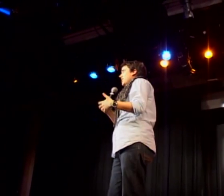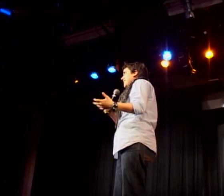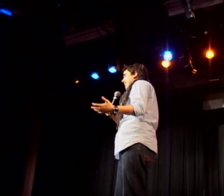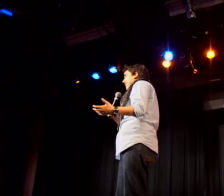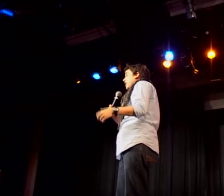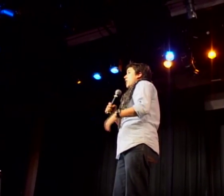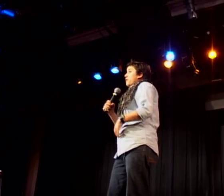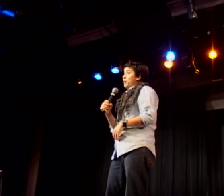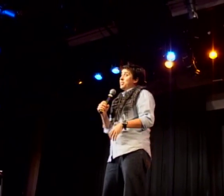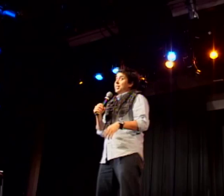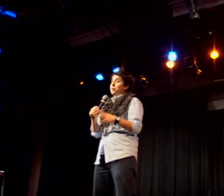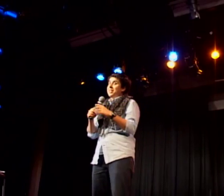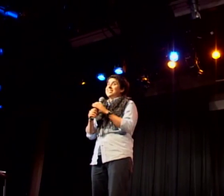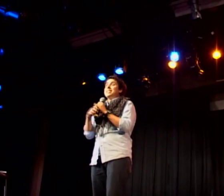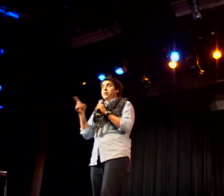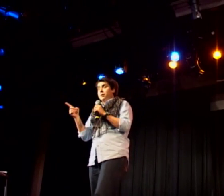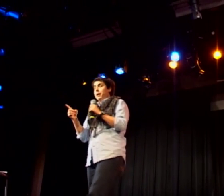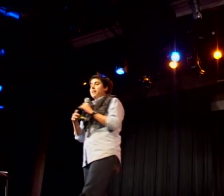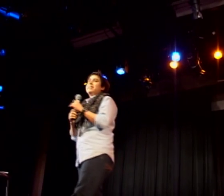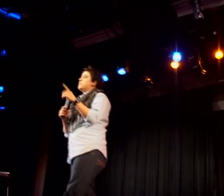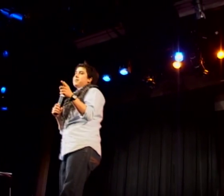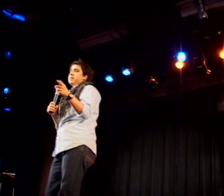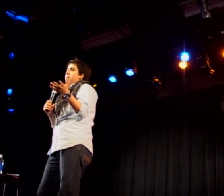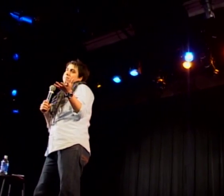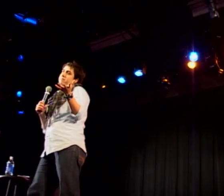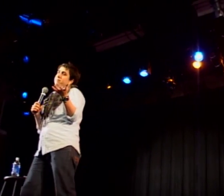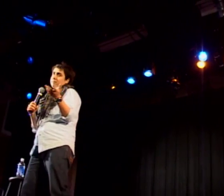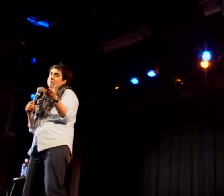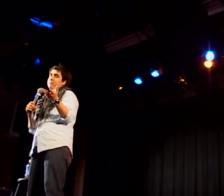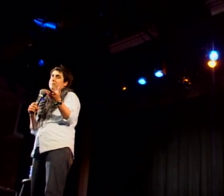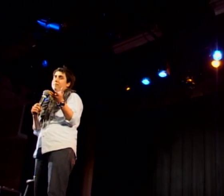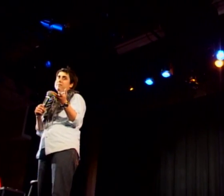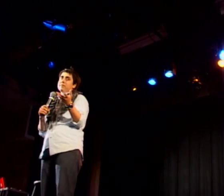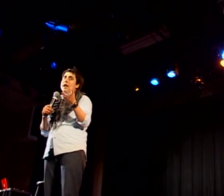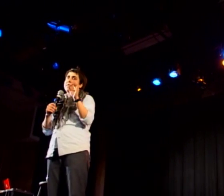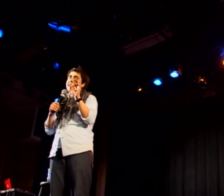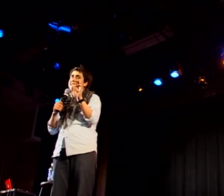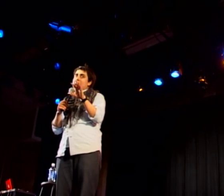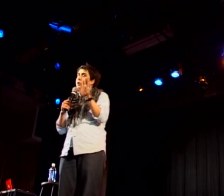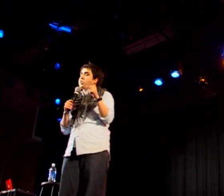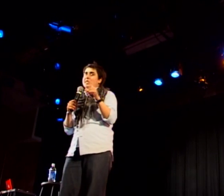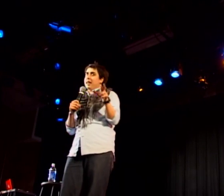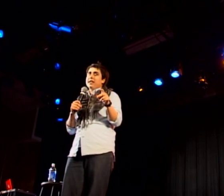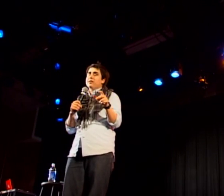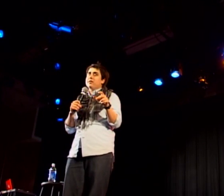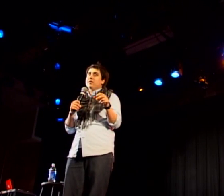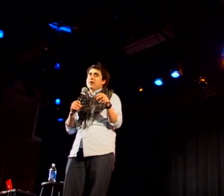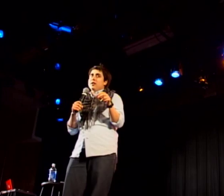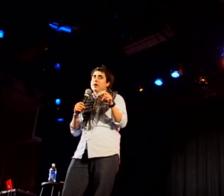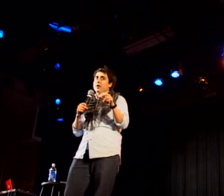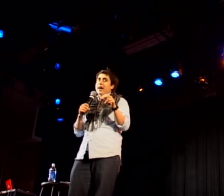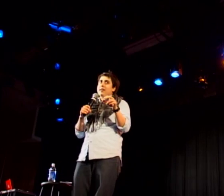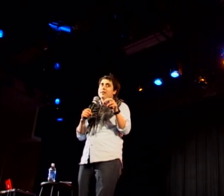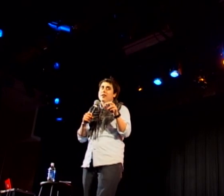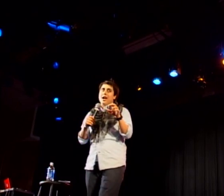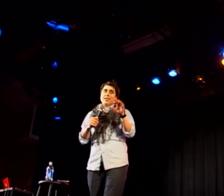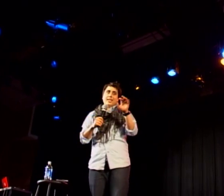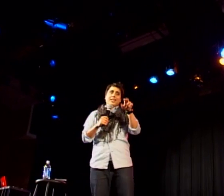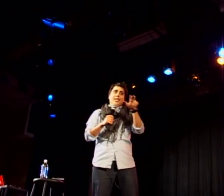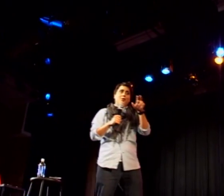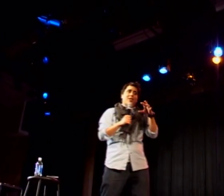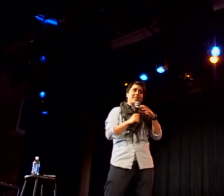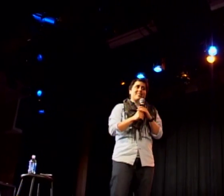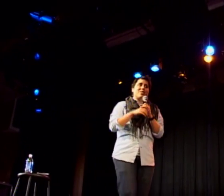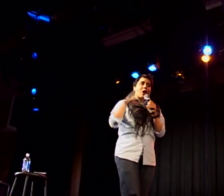be like, she died. The first thing you think is, I still get paid. That's messed up. That's not Christian-like. Okay?